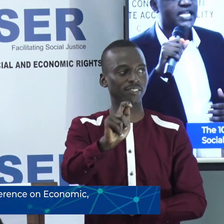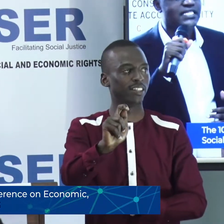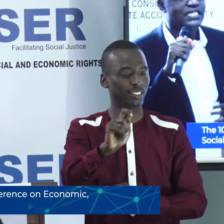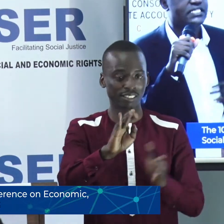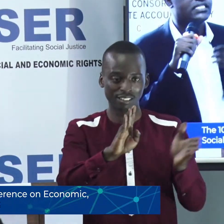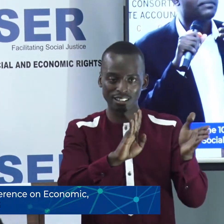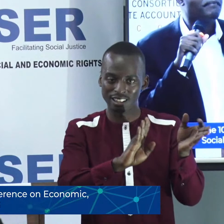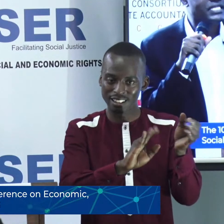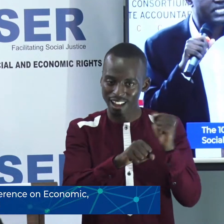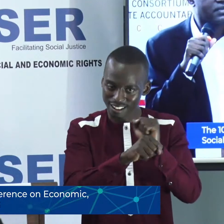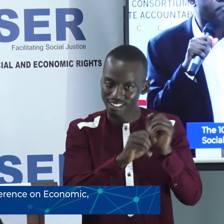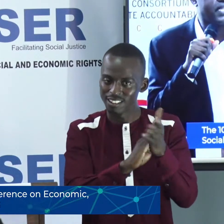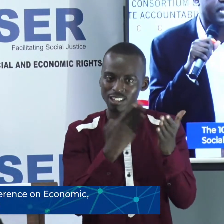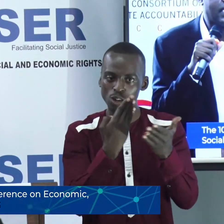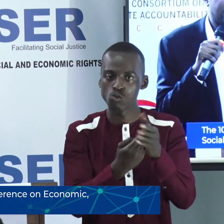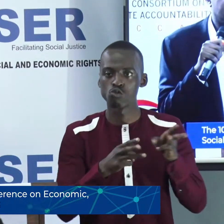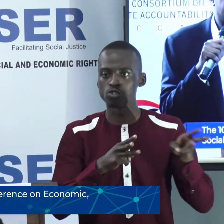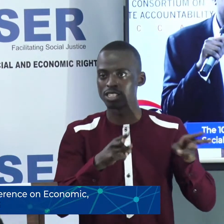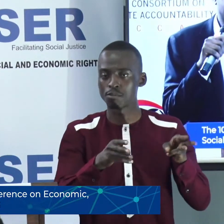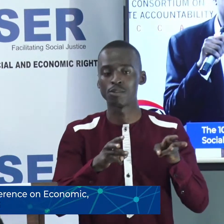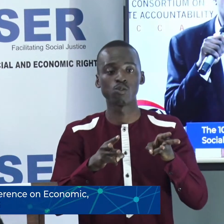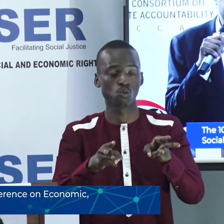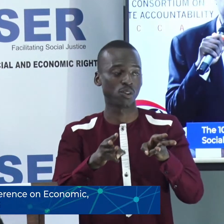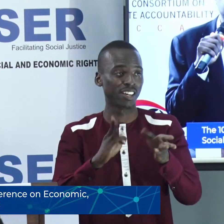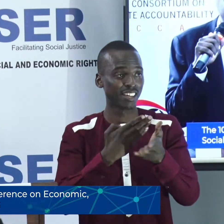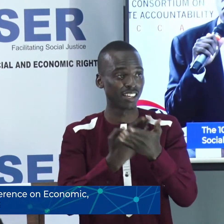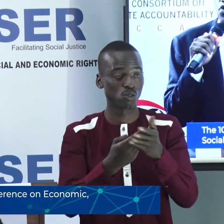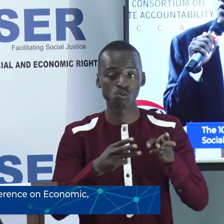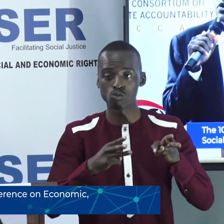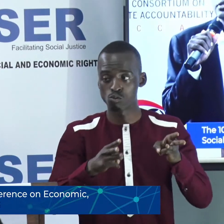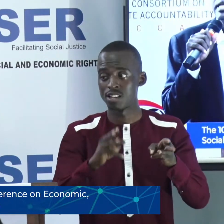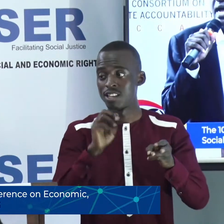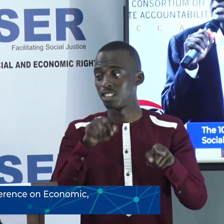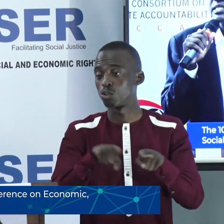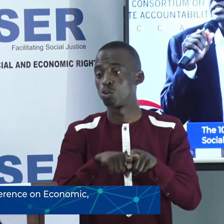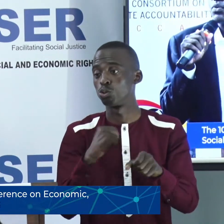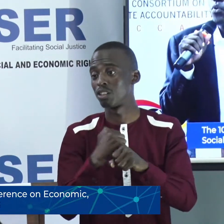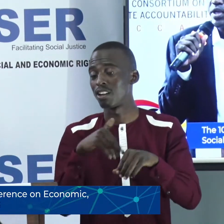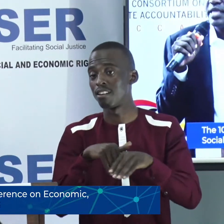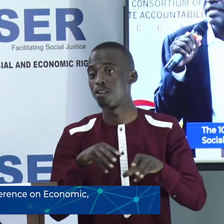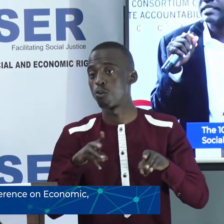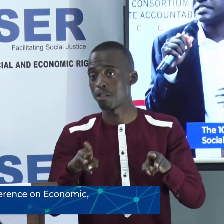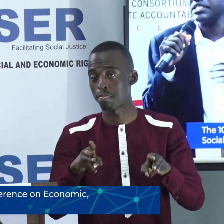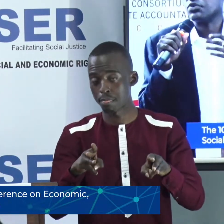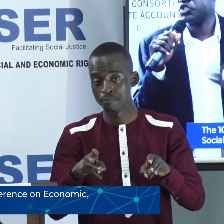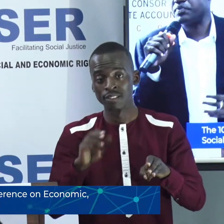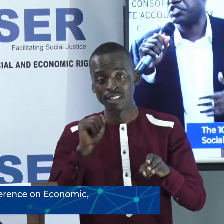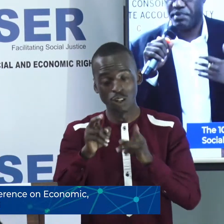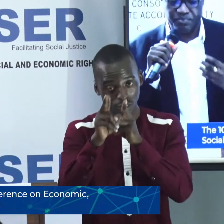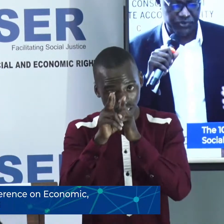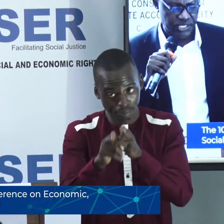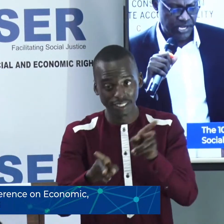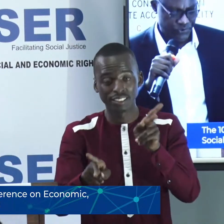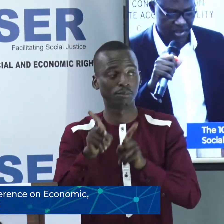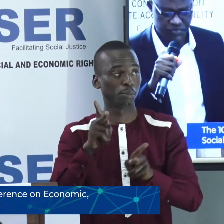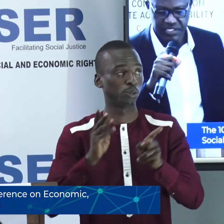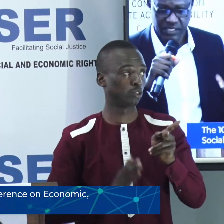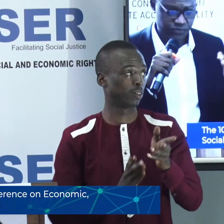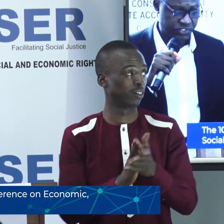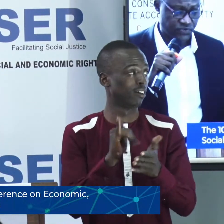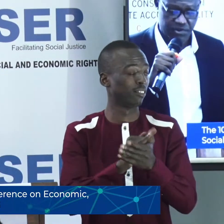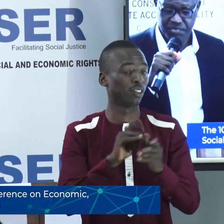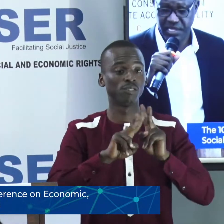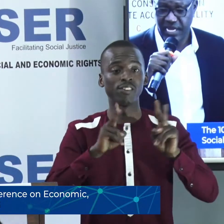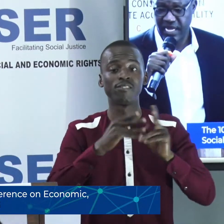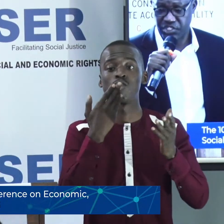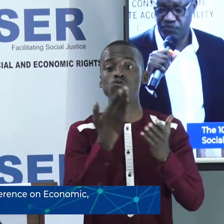are done in a systematic manner that is also done in a way that it respects people's human rights. That was